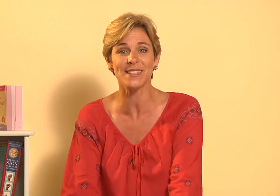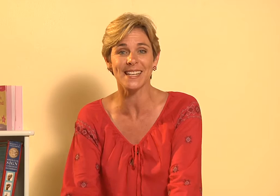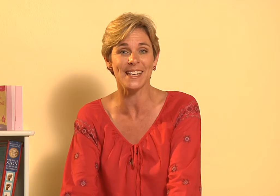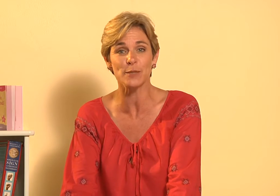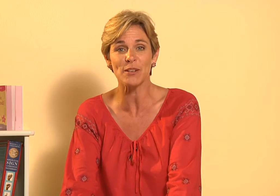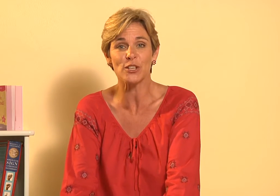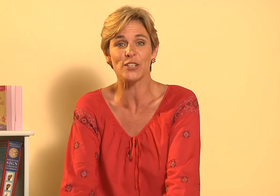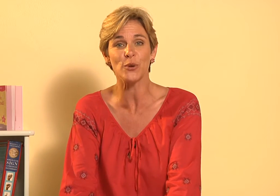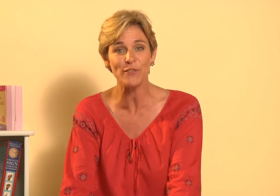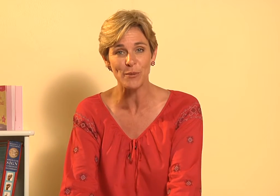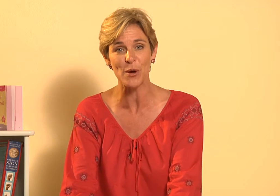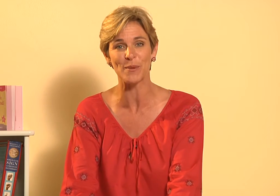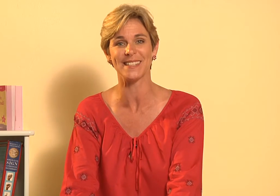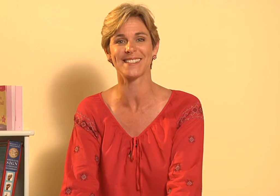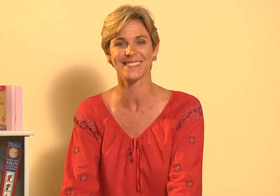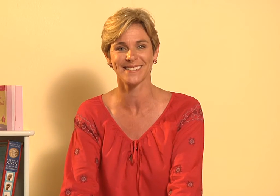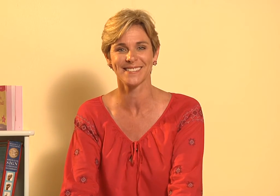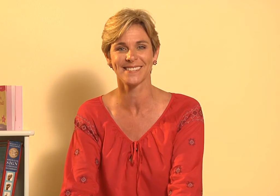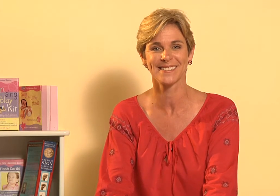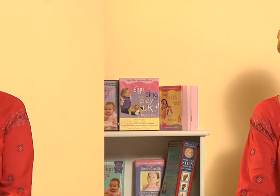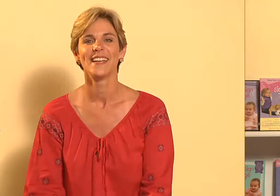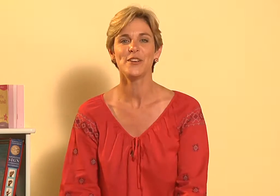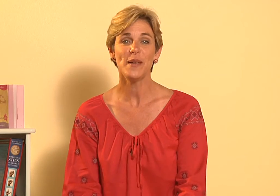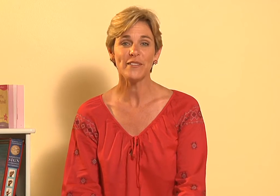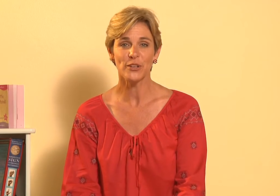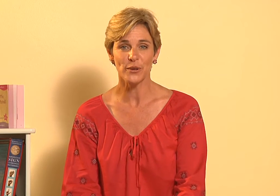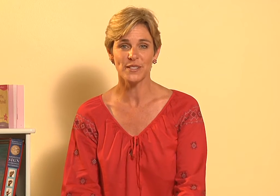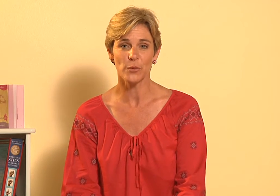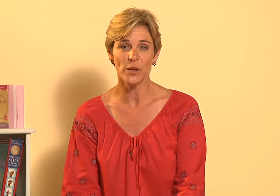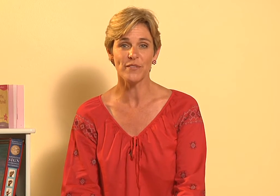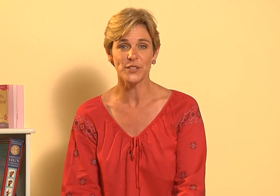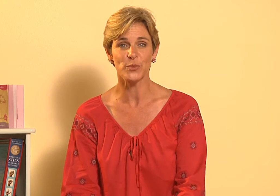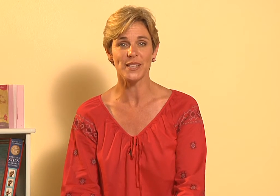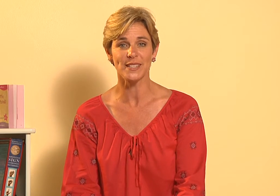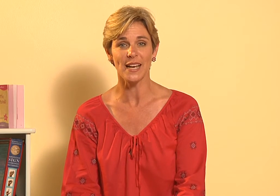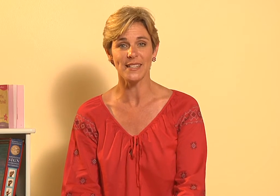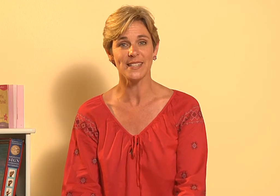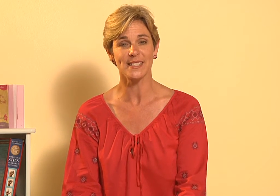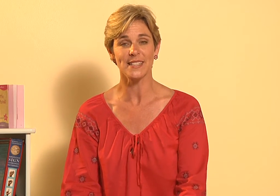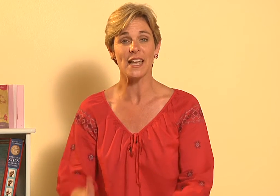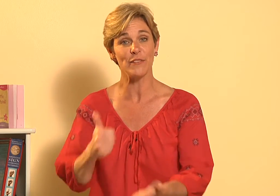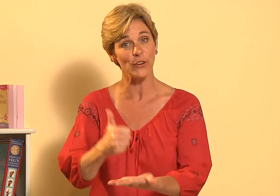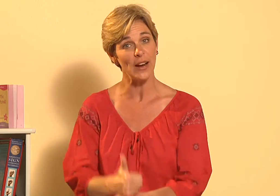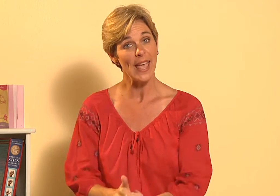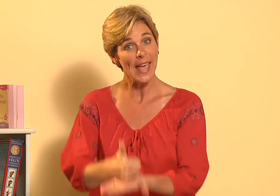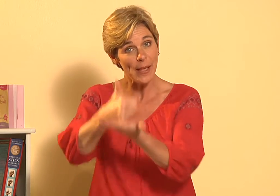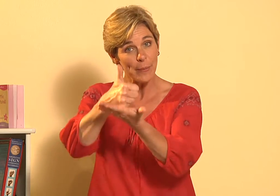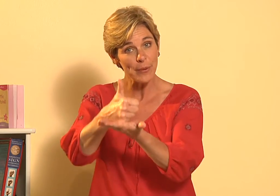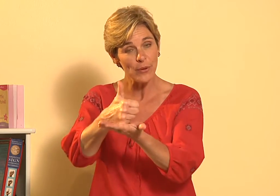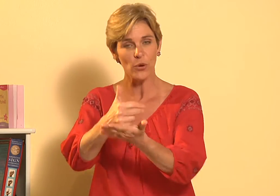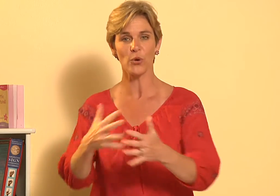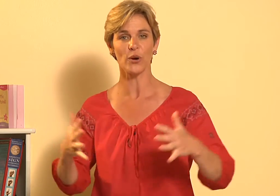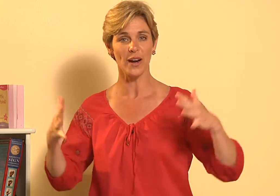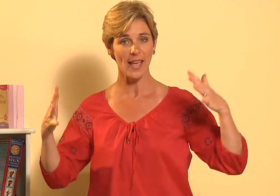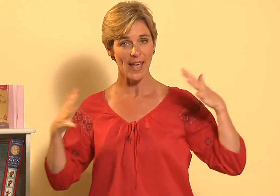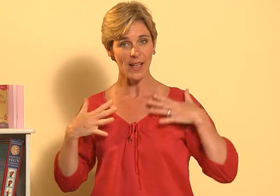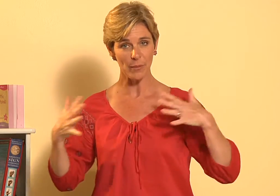experiencing an especially joyful moment. You may have noticed that one of this week's signs is the sign for help, or help,